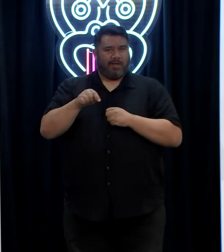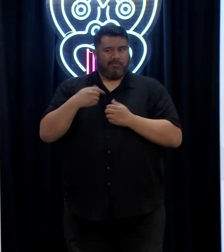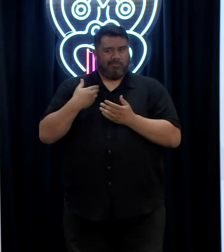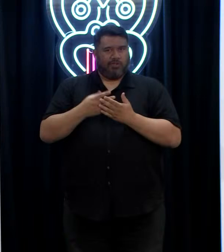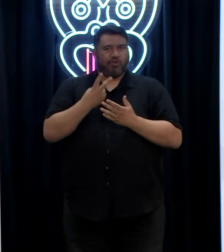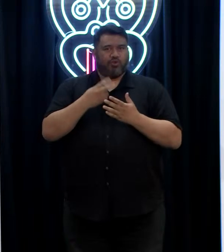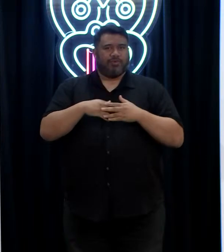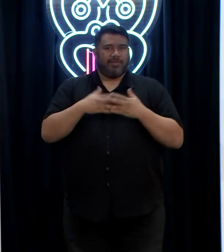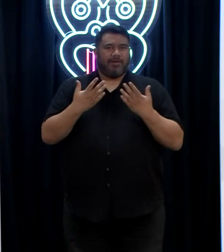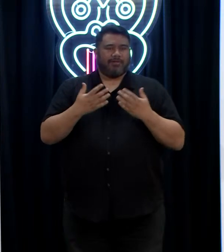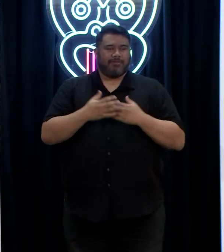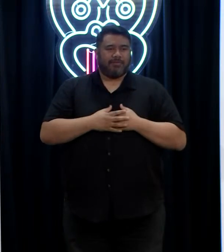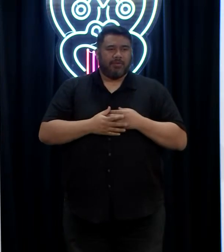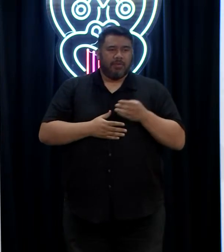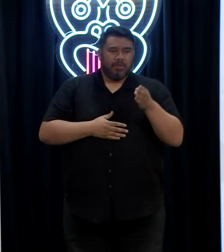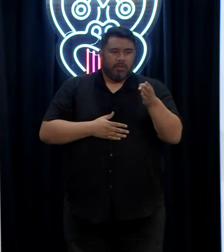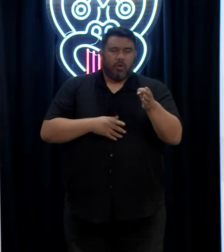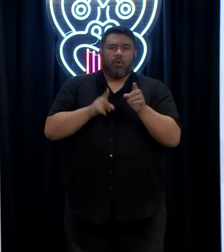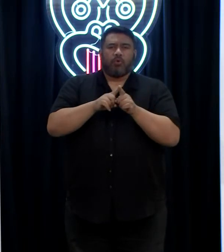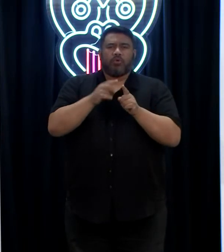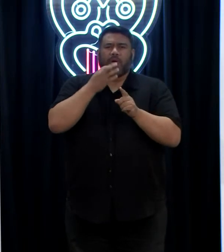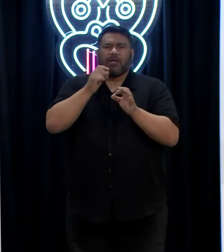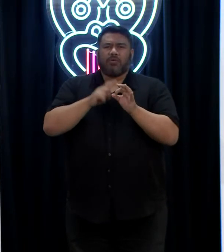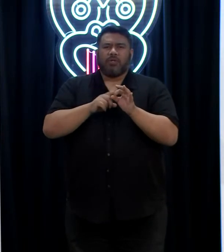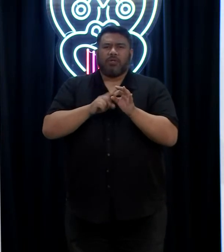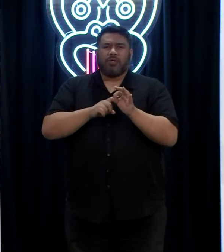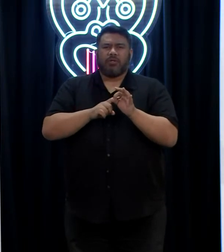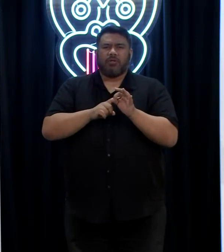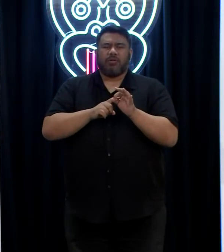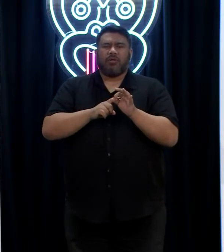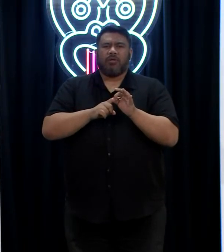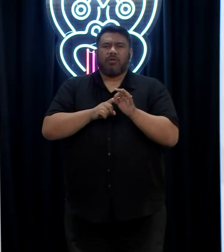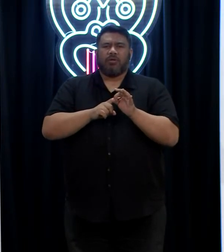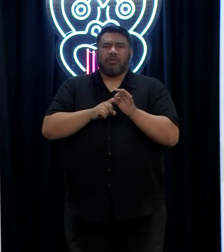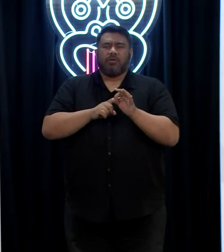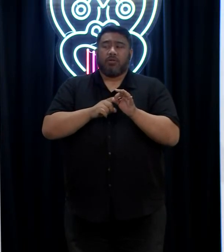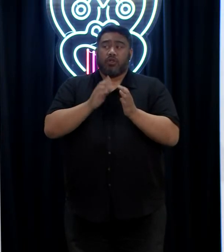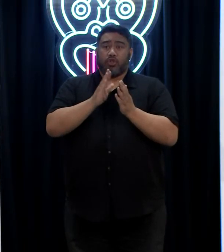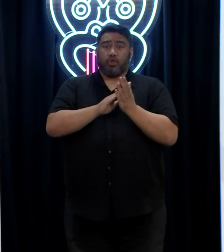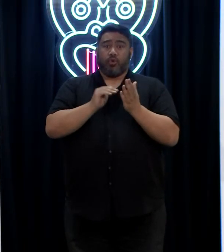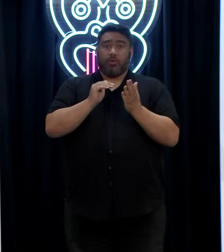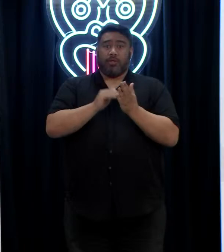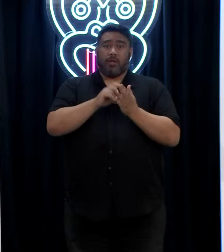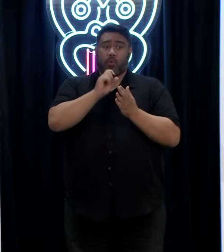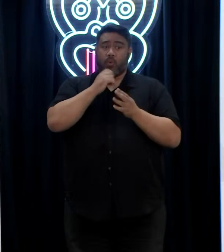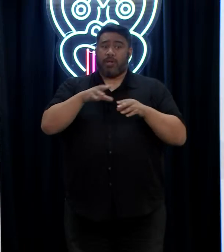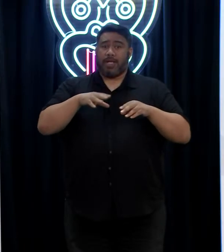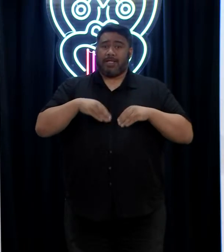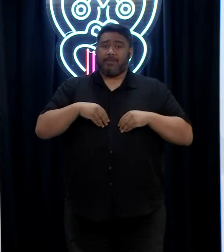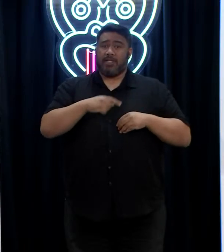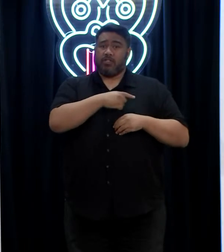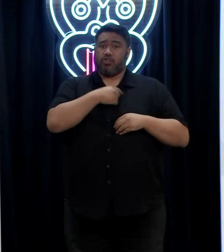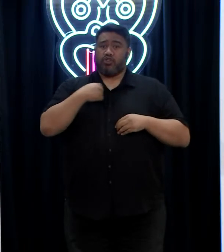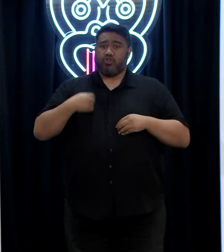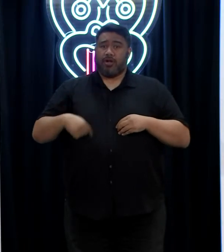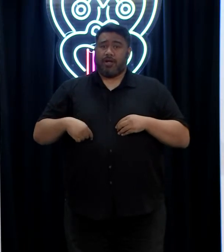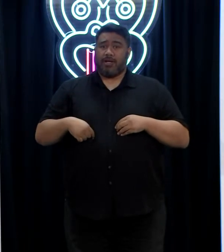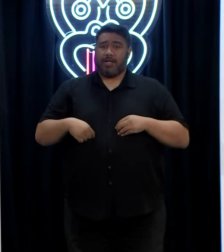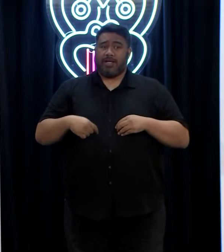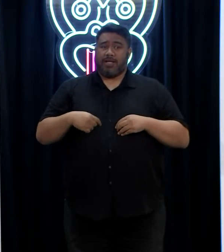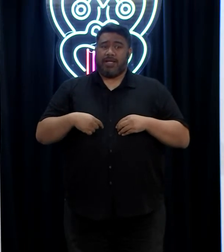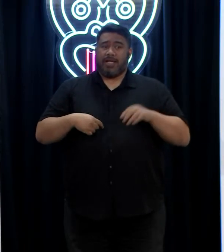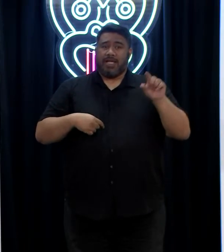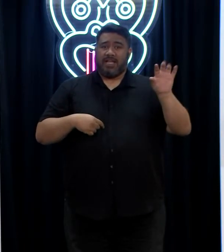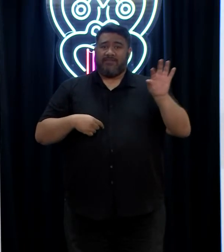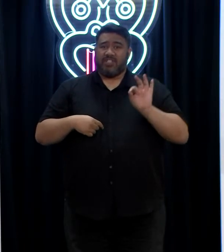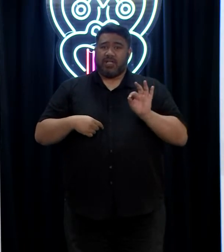last 24 hours or so. I also ask, is New Zealand inclined to take up the Chinese invitation to join the